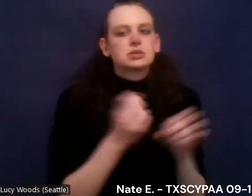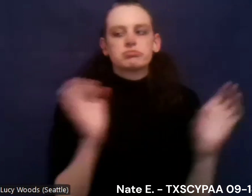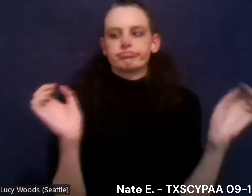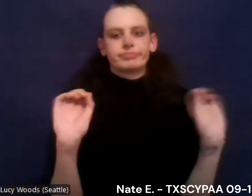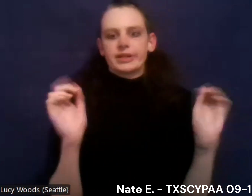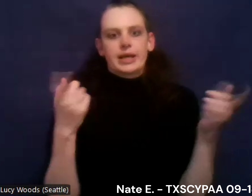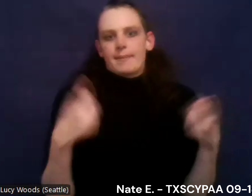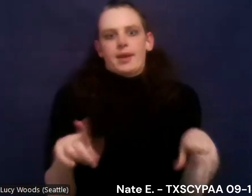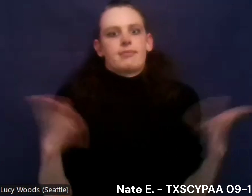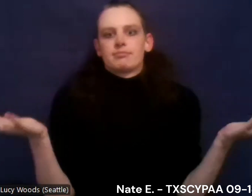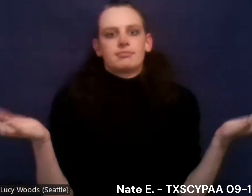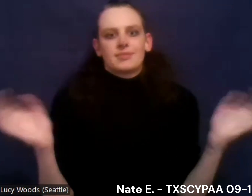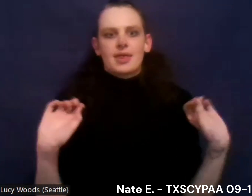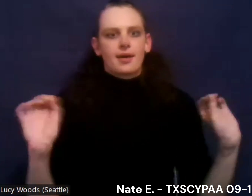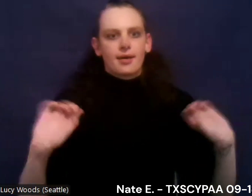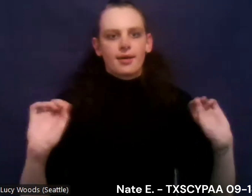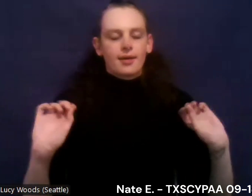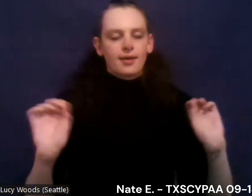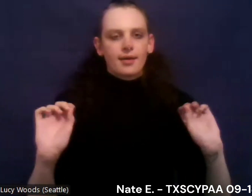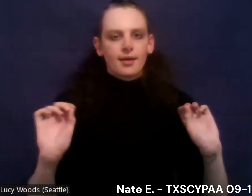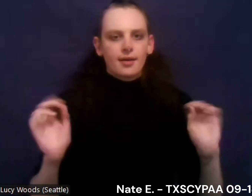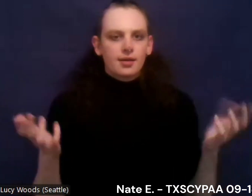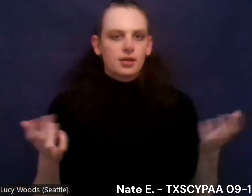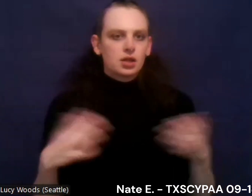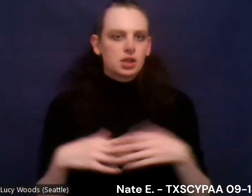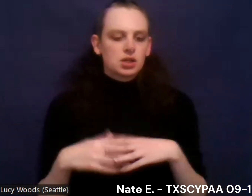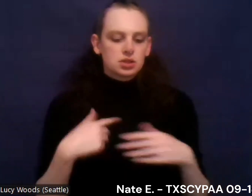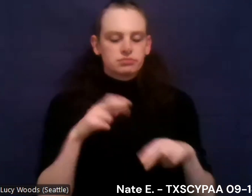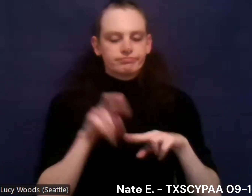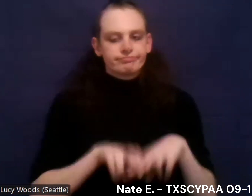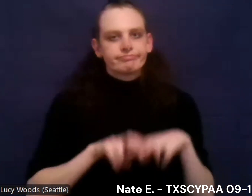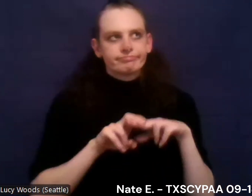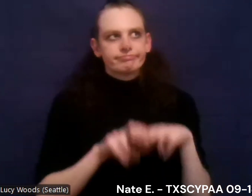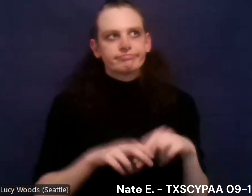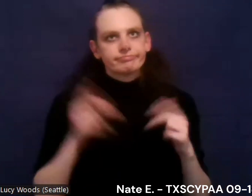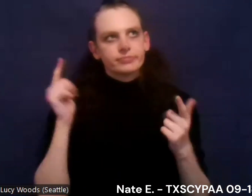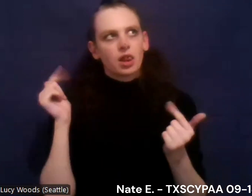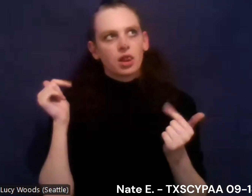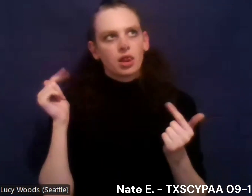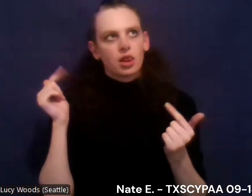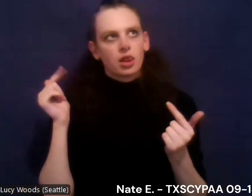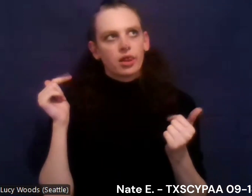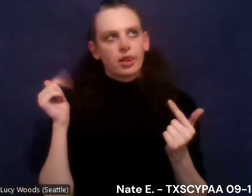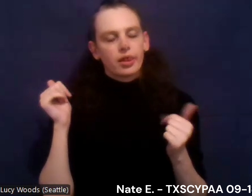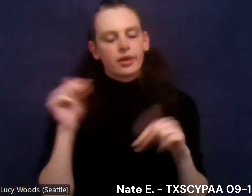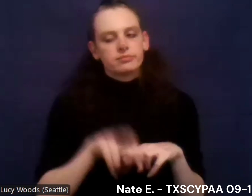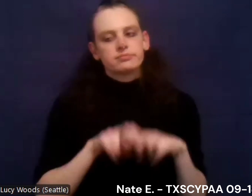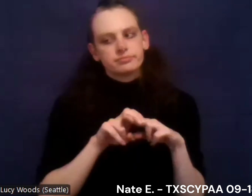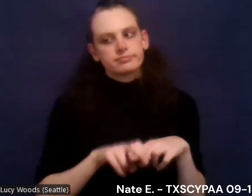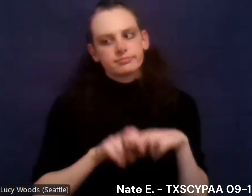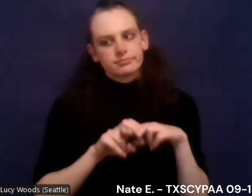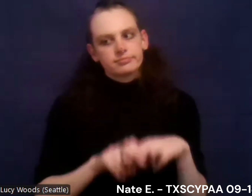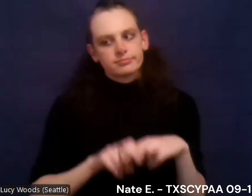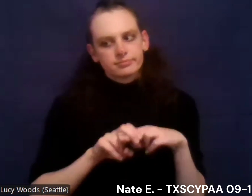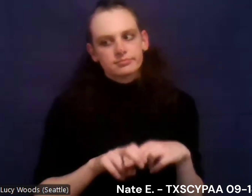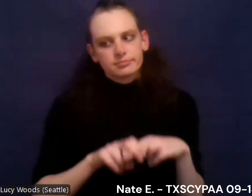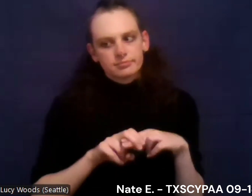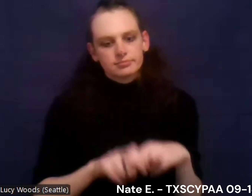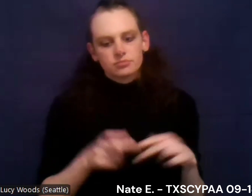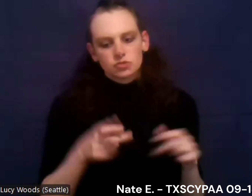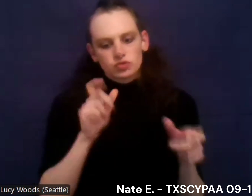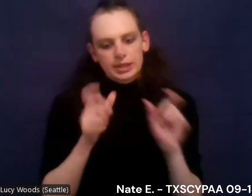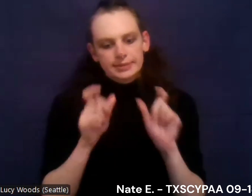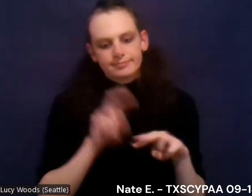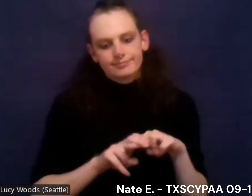like nothing, like I just sat in a room most of the time, and I drank. I had